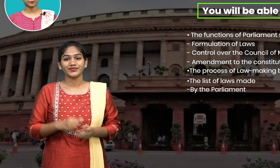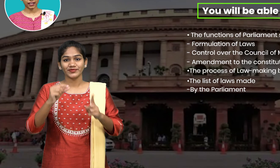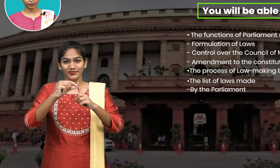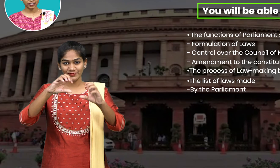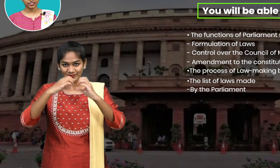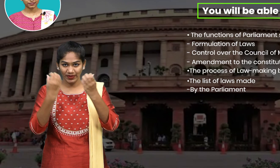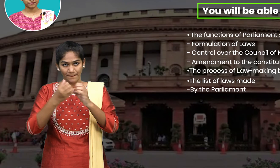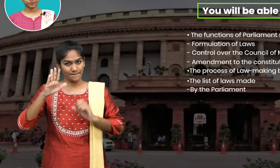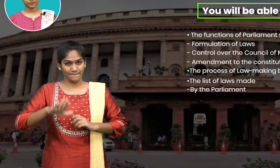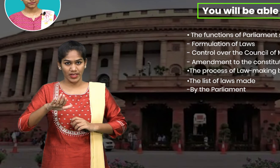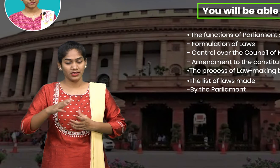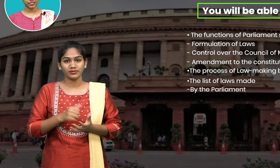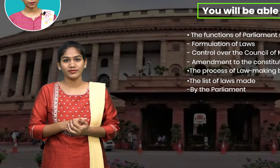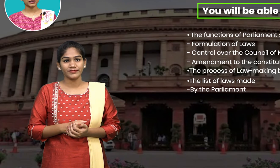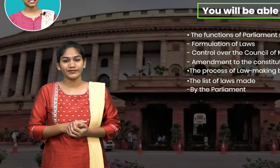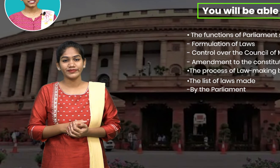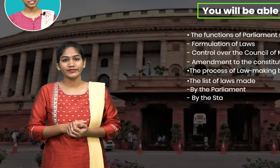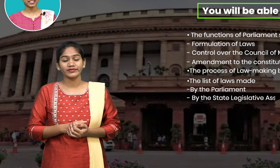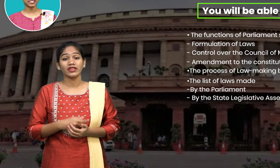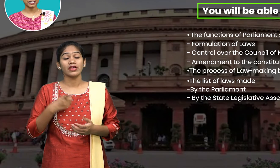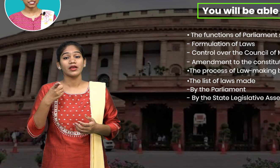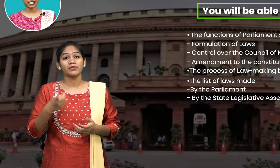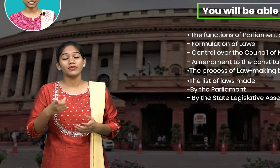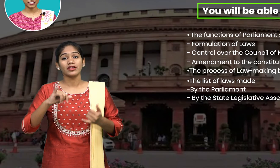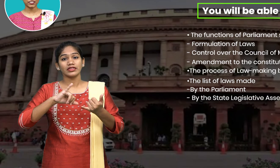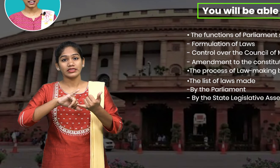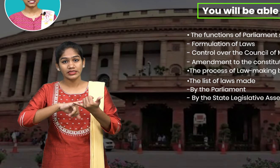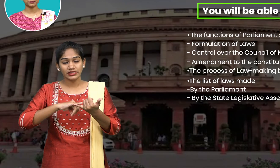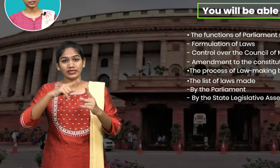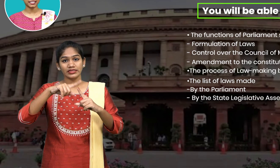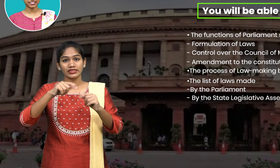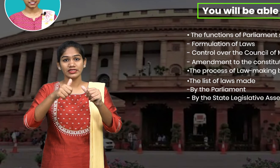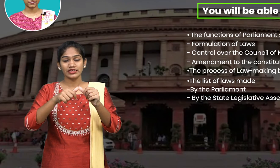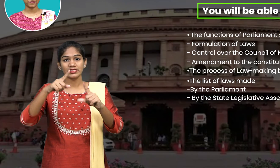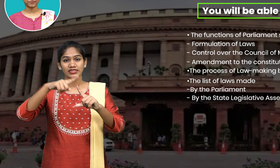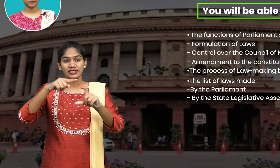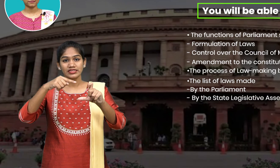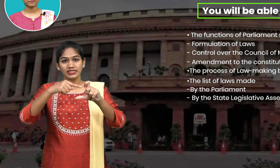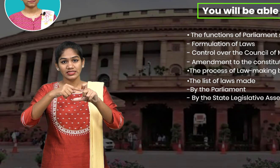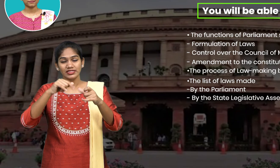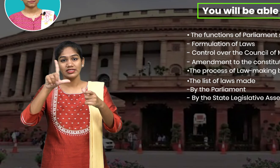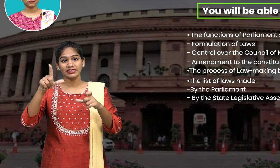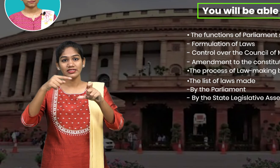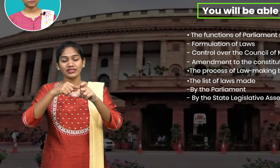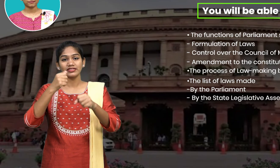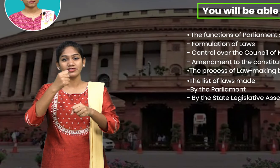by the Parliament, by the state legislative assemblies.